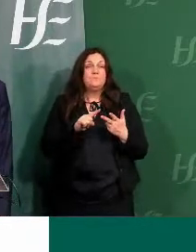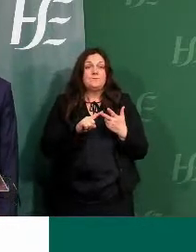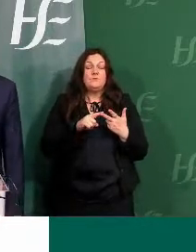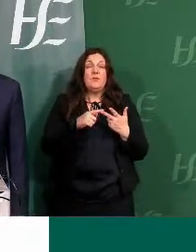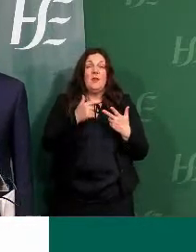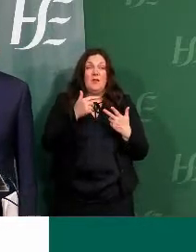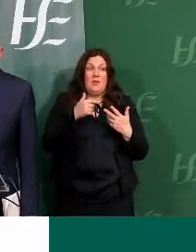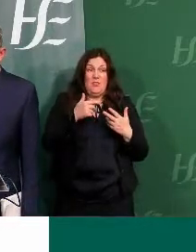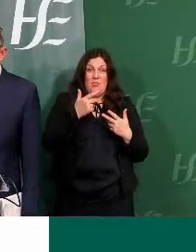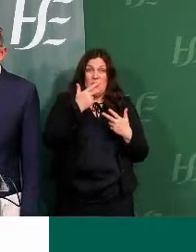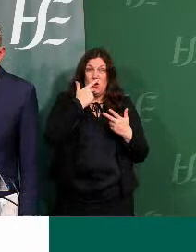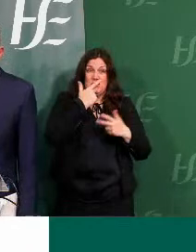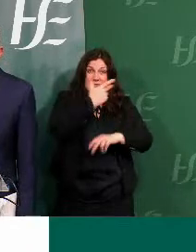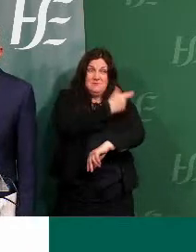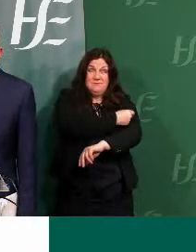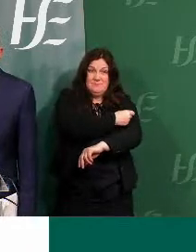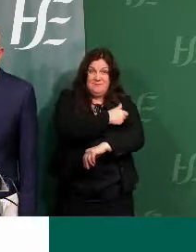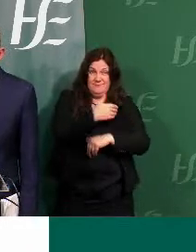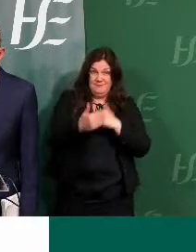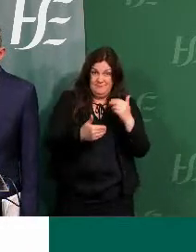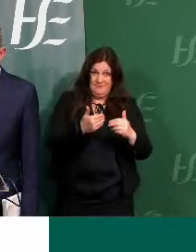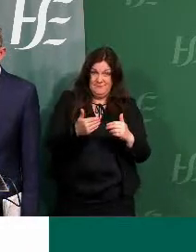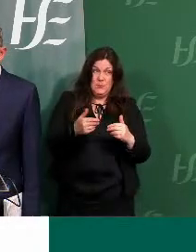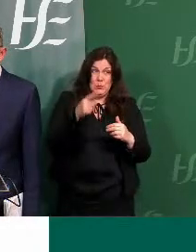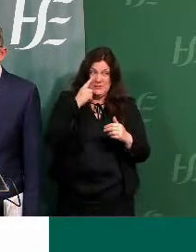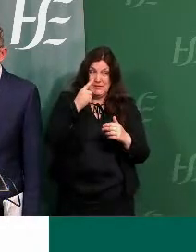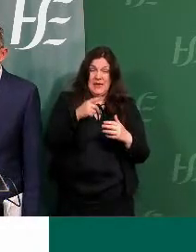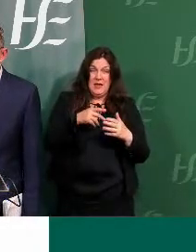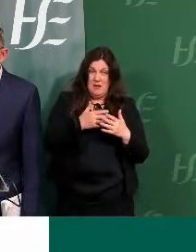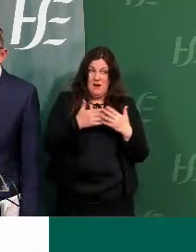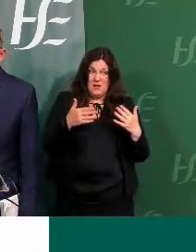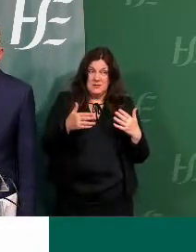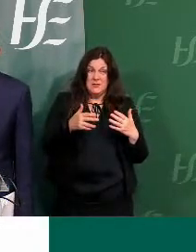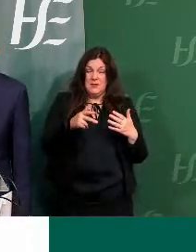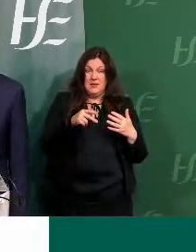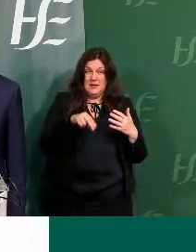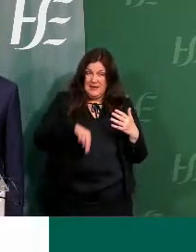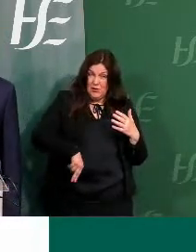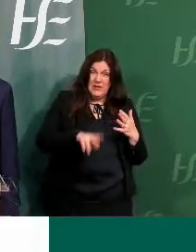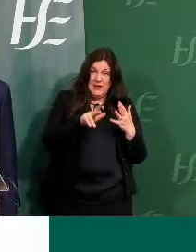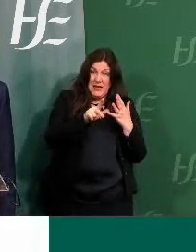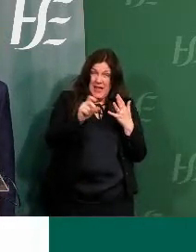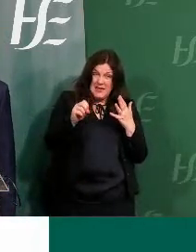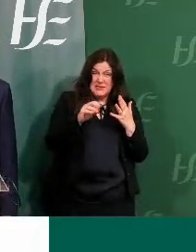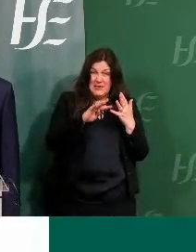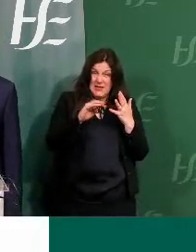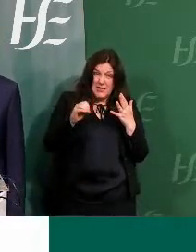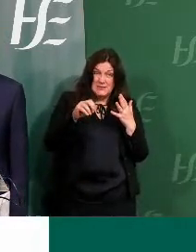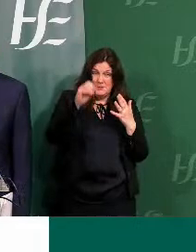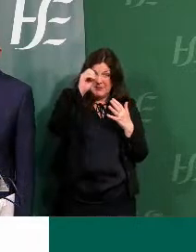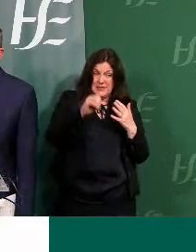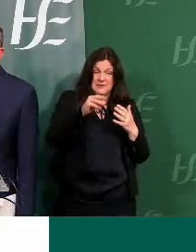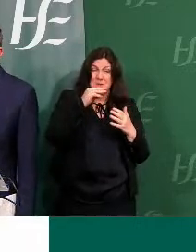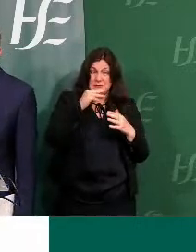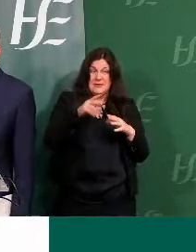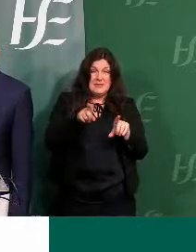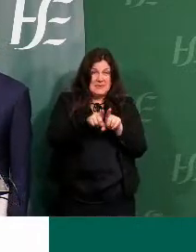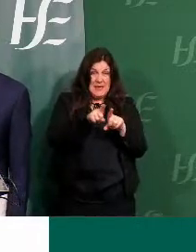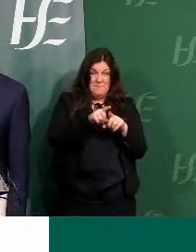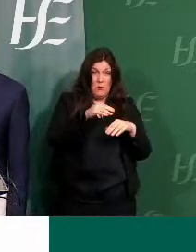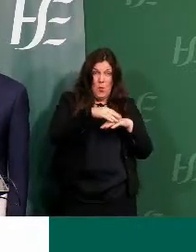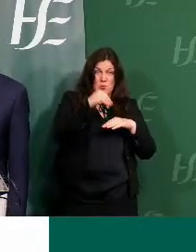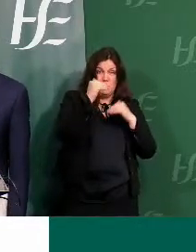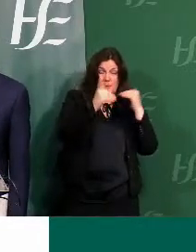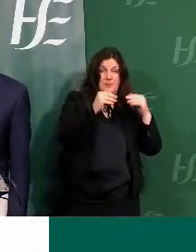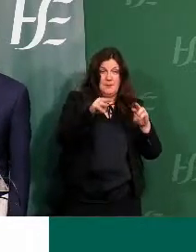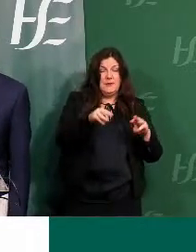see extraordinary uptake again, and there's a percentage uptake over 80s, nearly approaching 90%. Same with 70s, 79s. That's translating